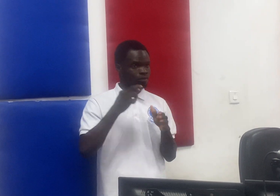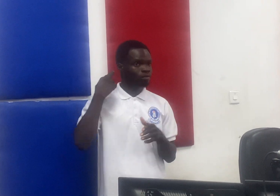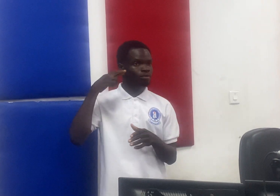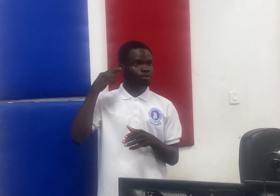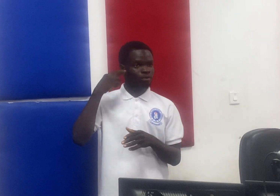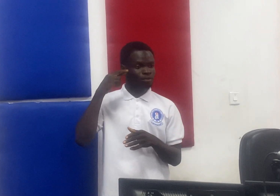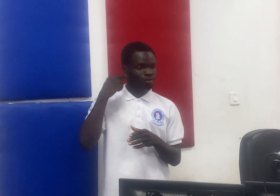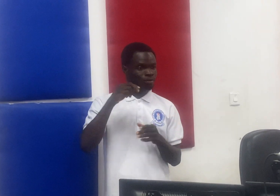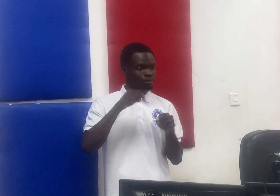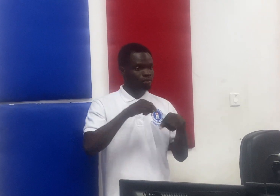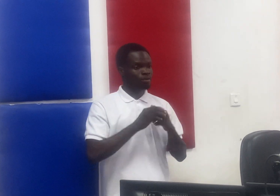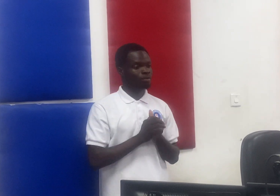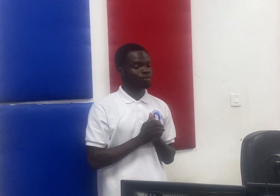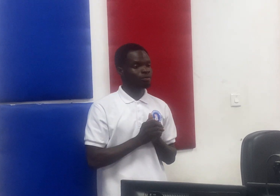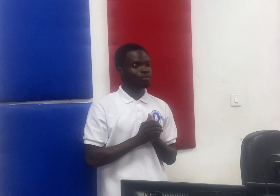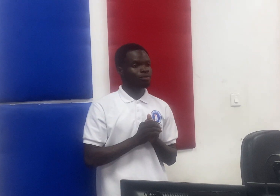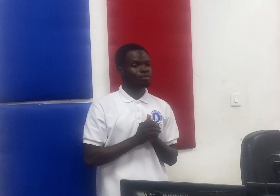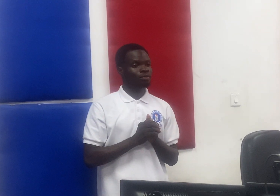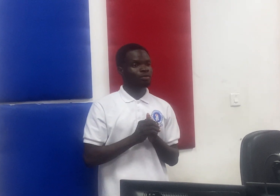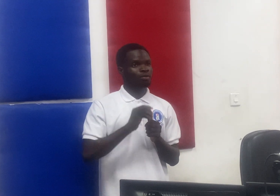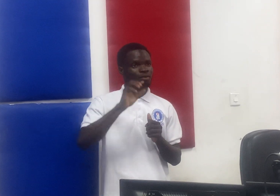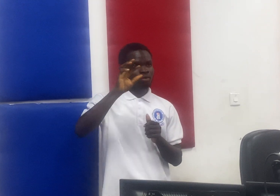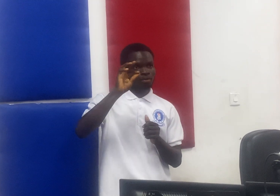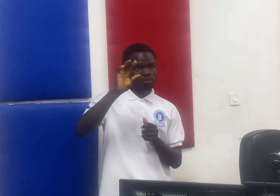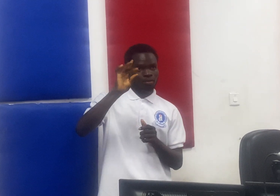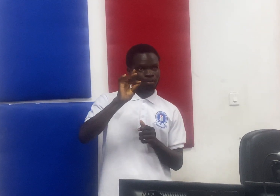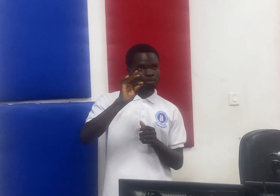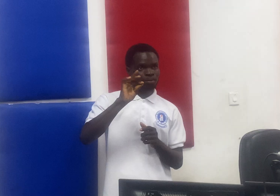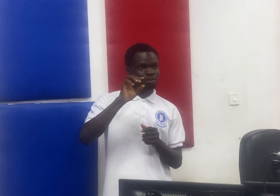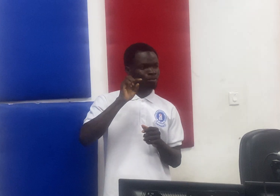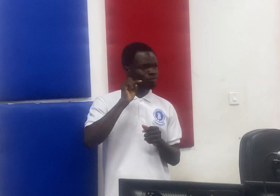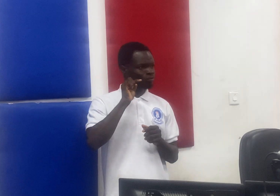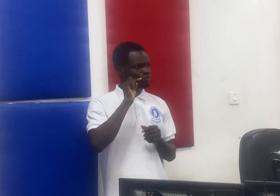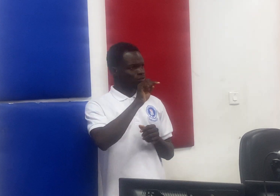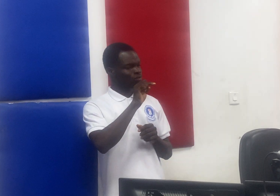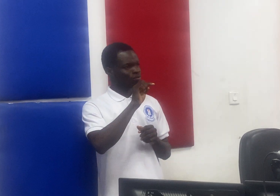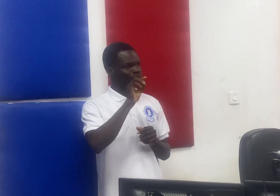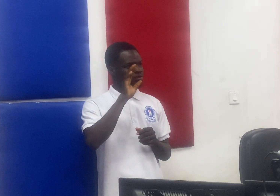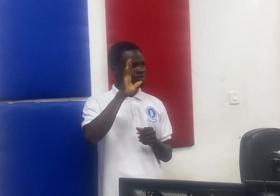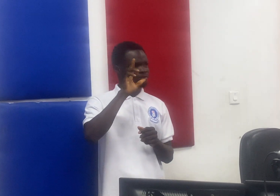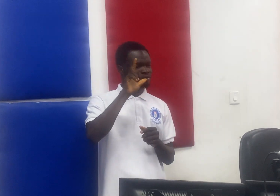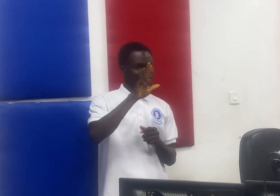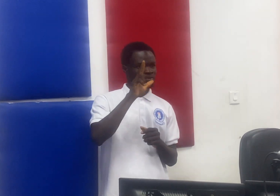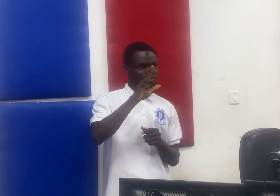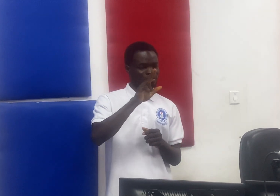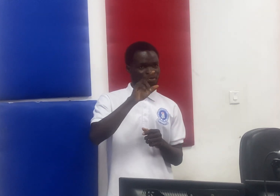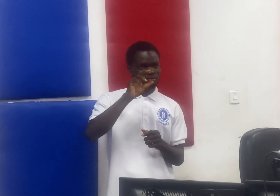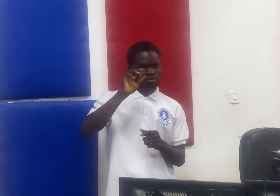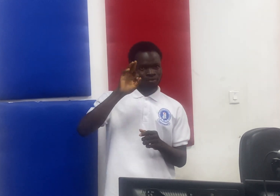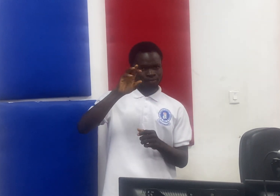Bay 98.3 FM. Our studio lines are activated and the number is